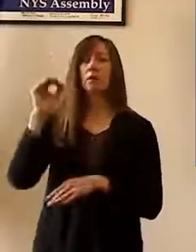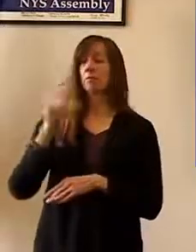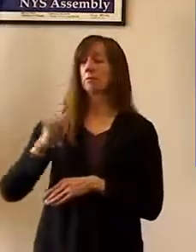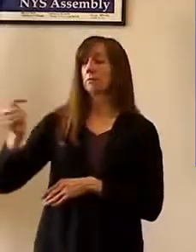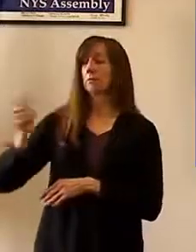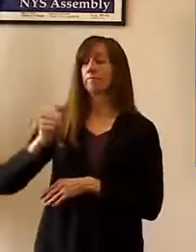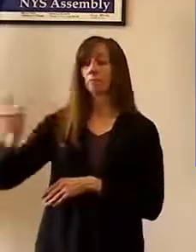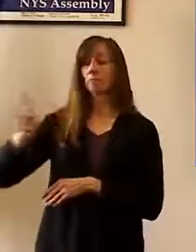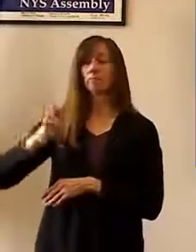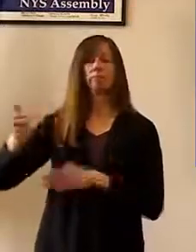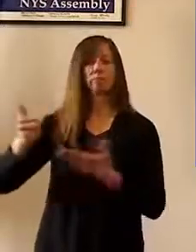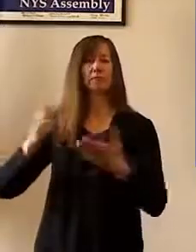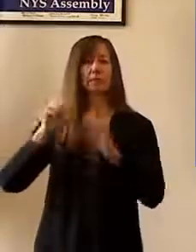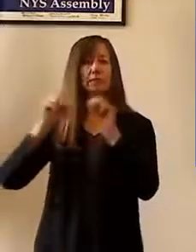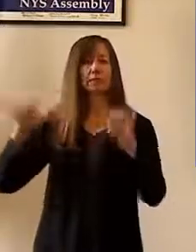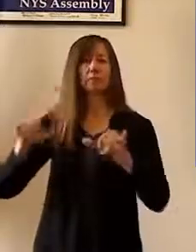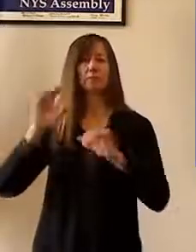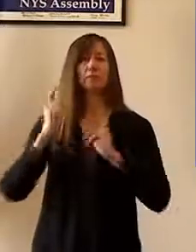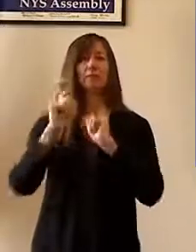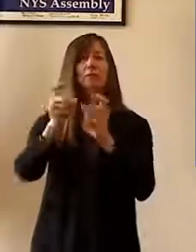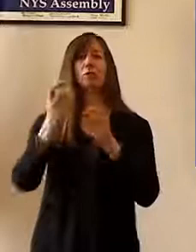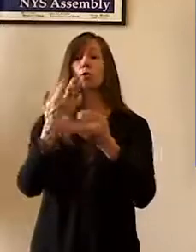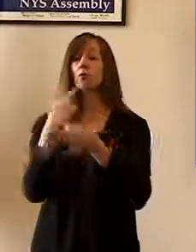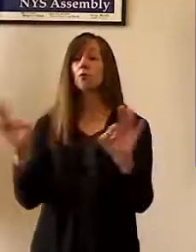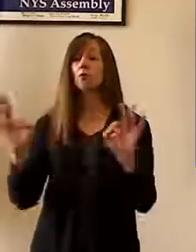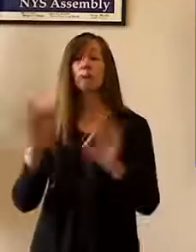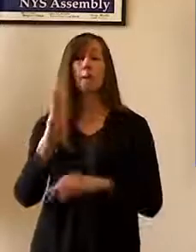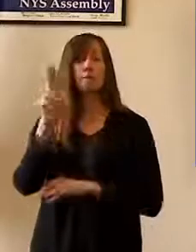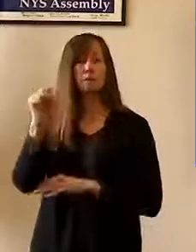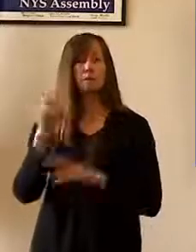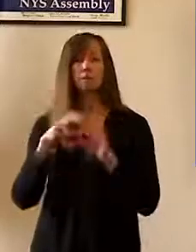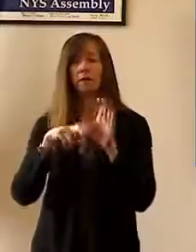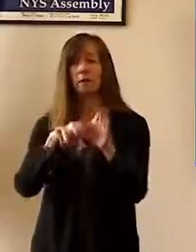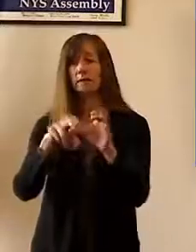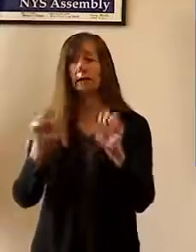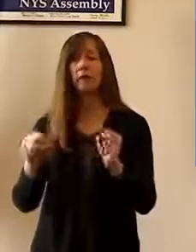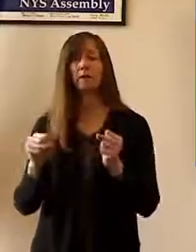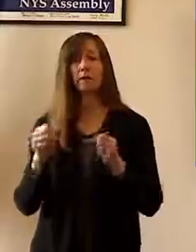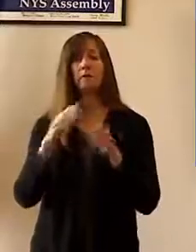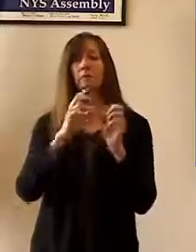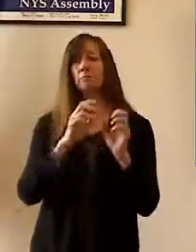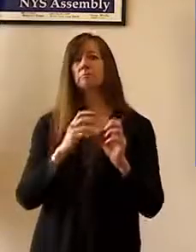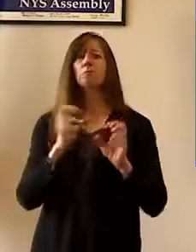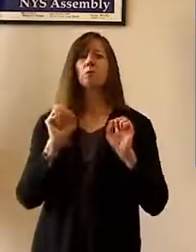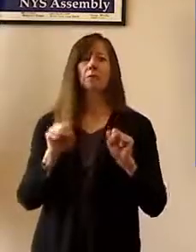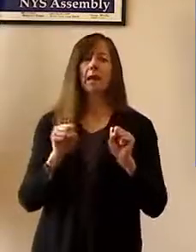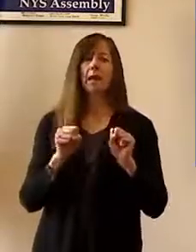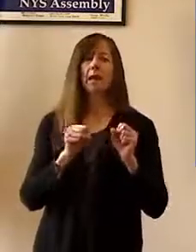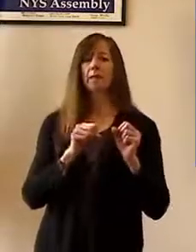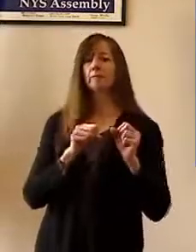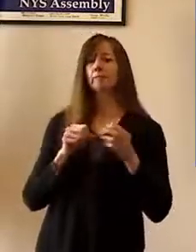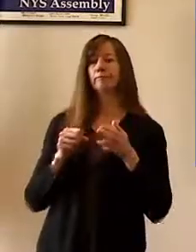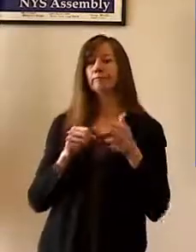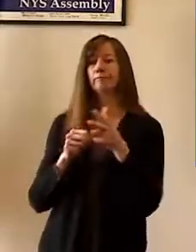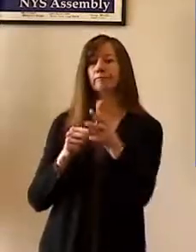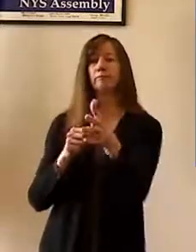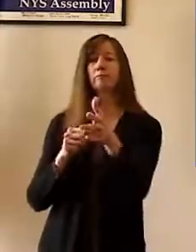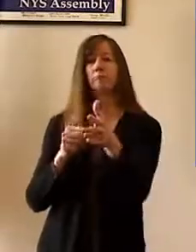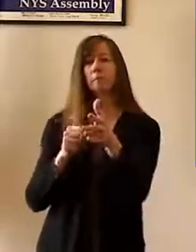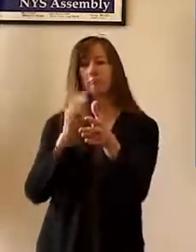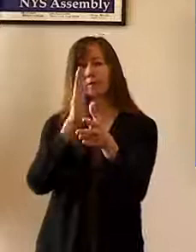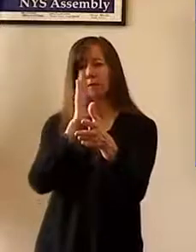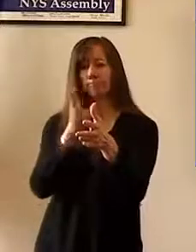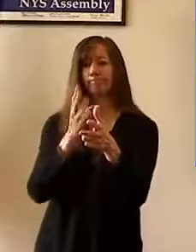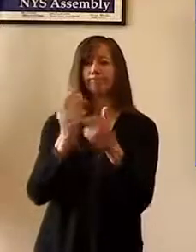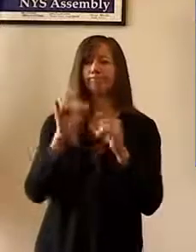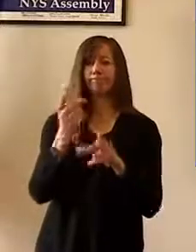free bus ride to our locations. You can take advantage of either the county's fixed bus routes to the JCPenney or